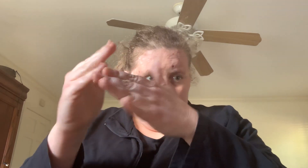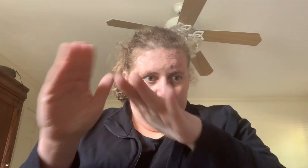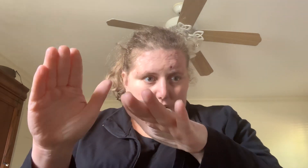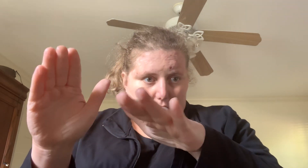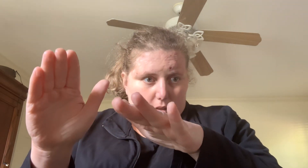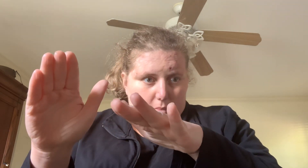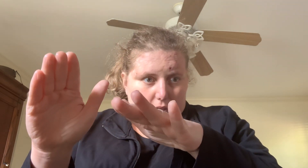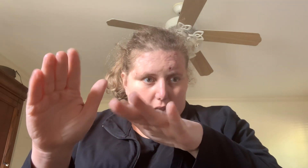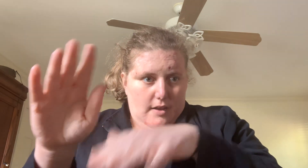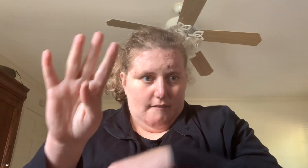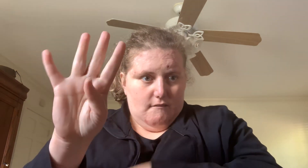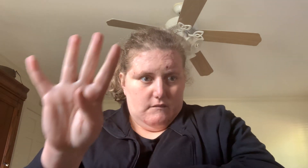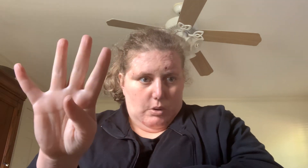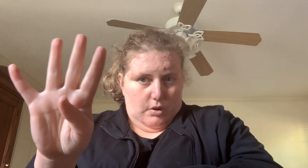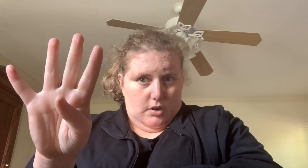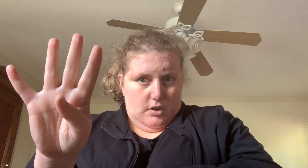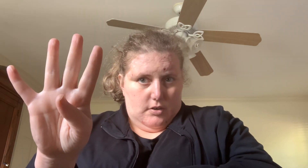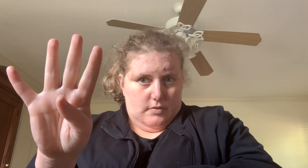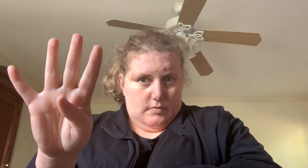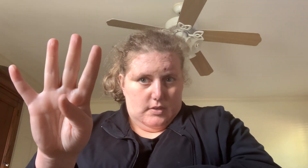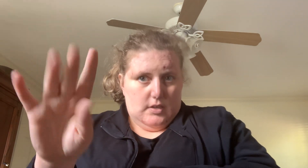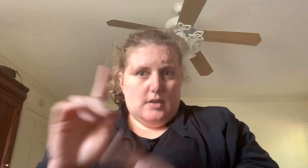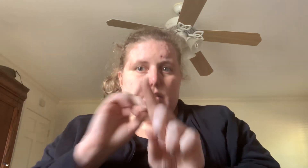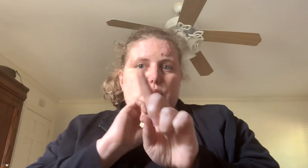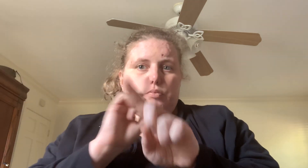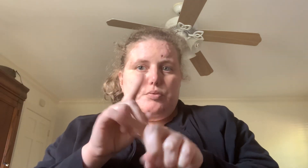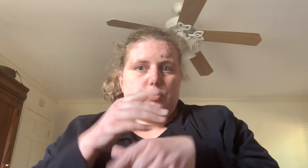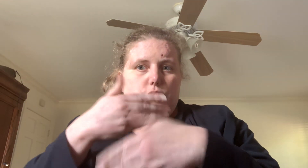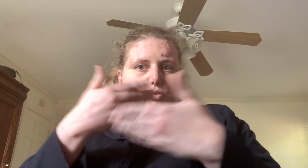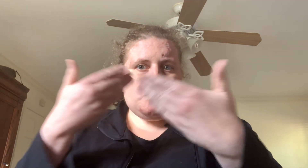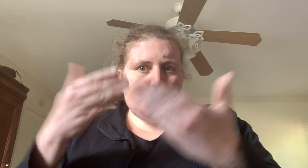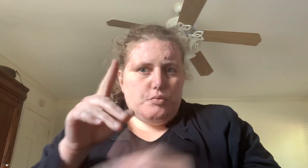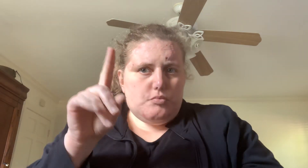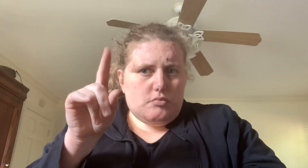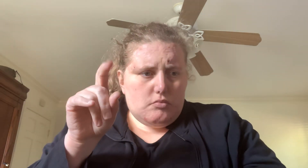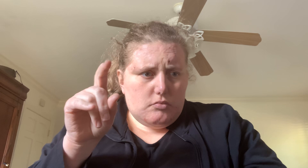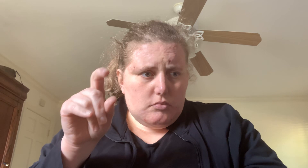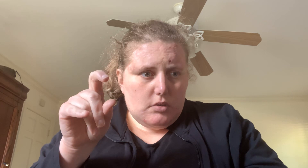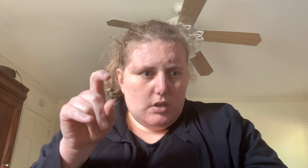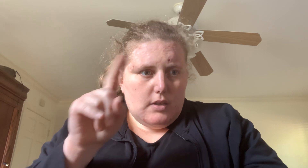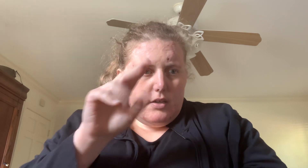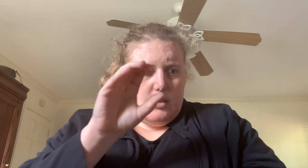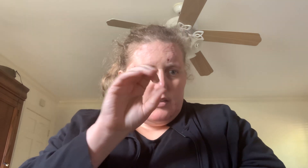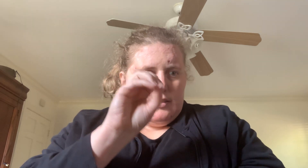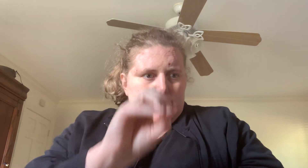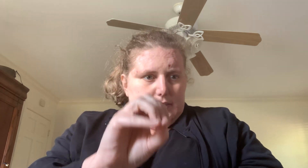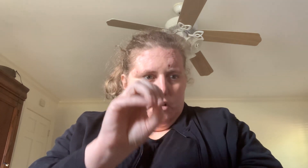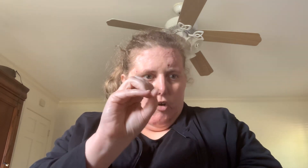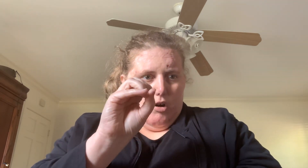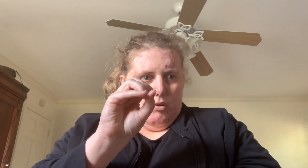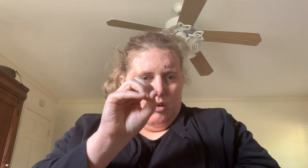4. And our answer is 0.37 moles of